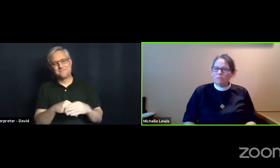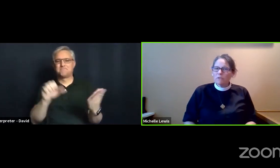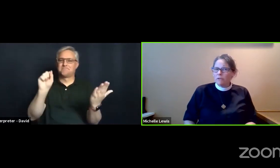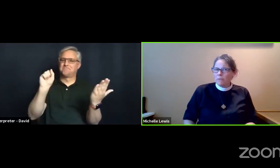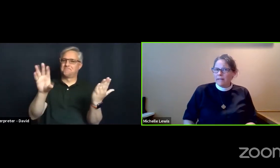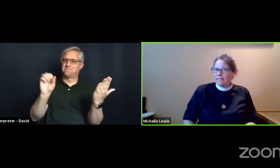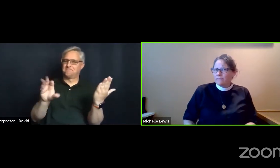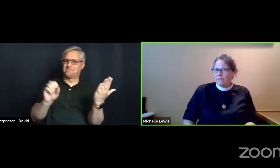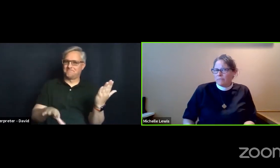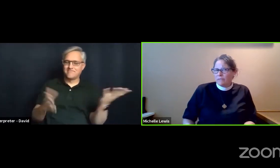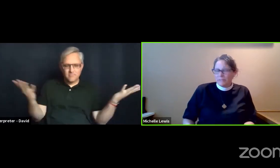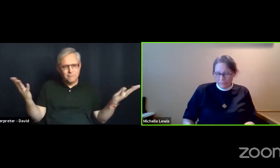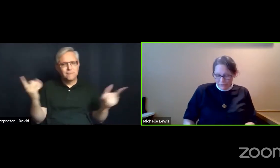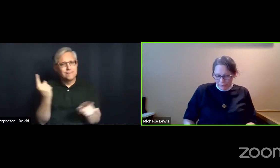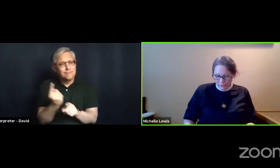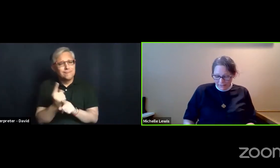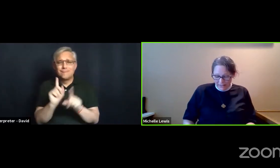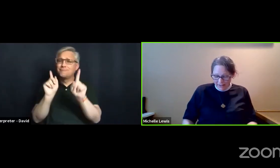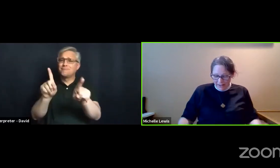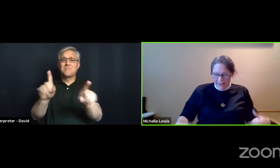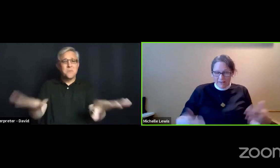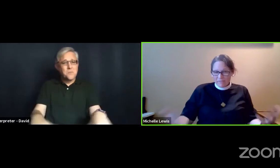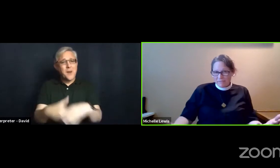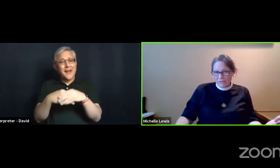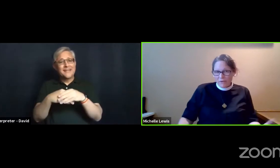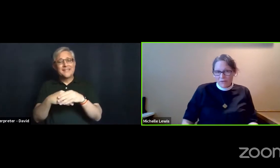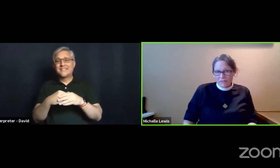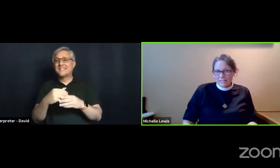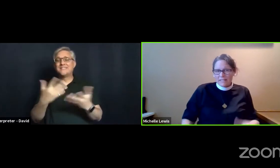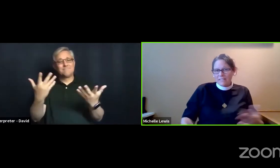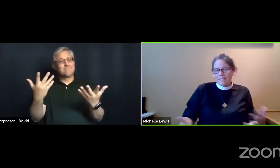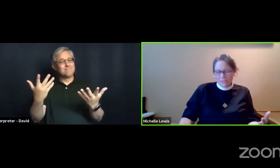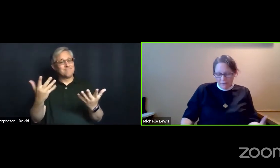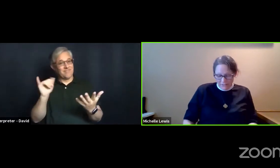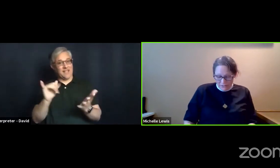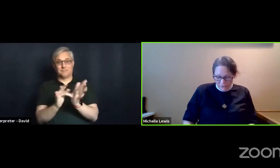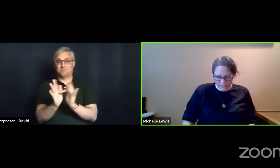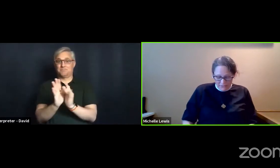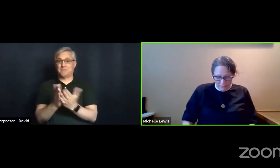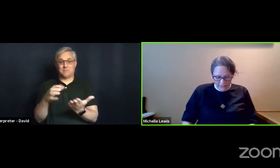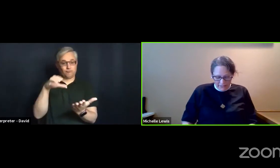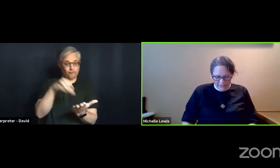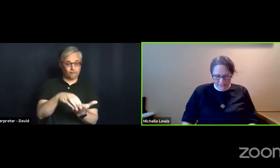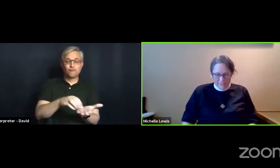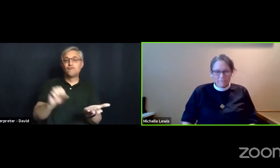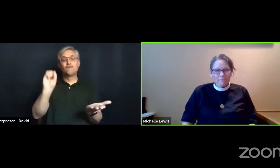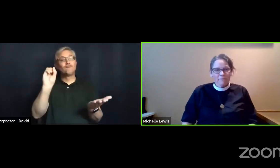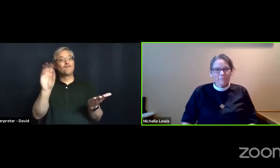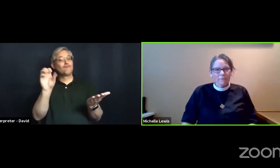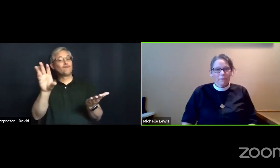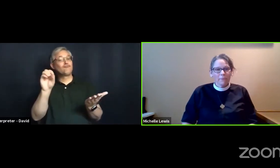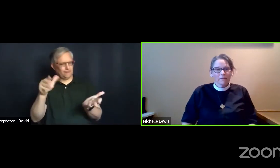Because when we go to weddings, we will frequently know this text is often used at weddings